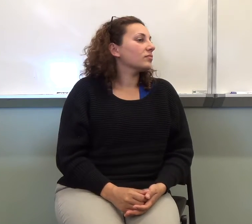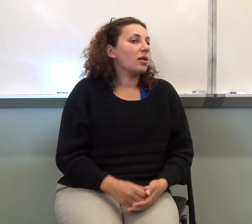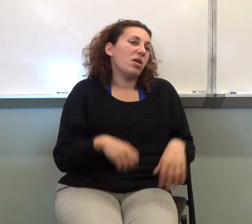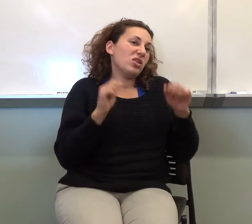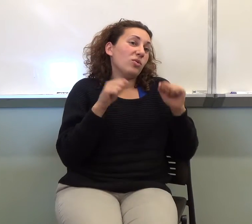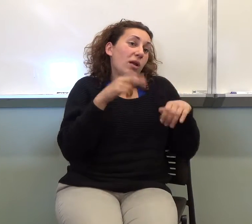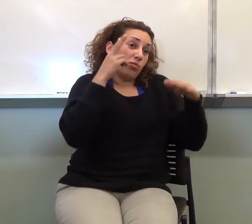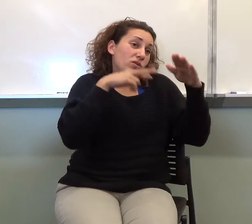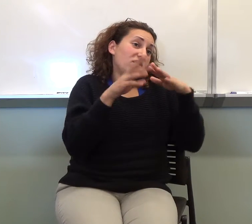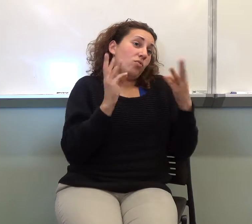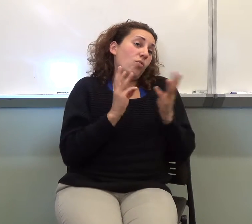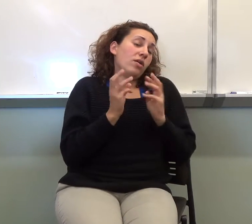Okay.